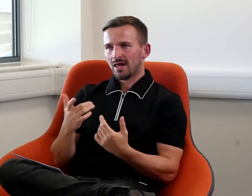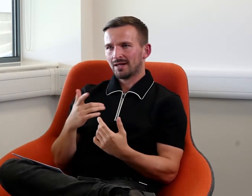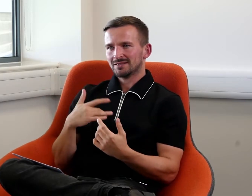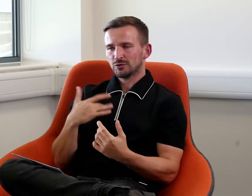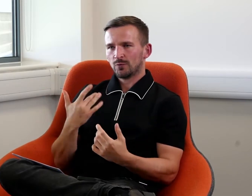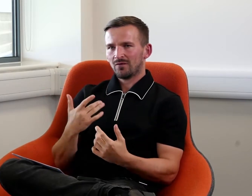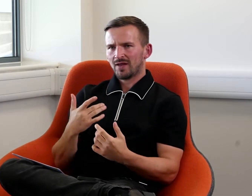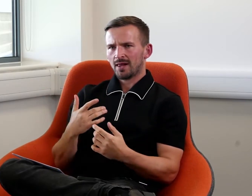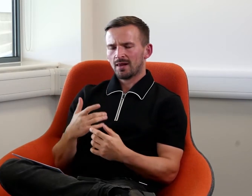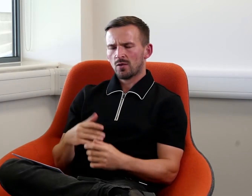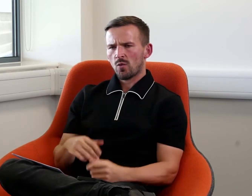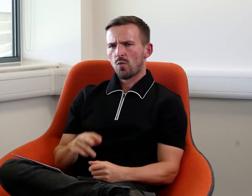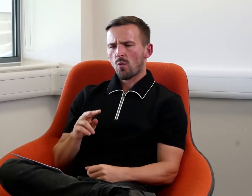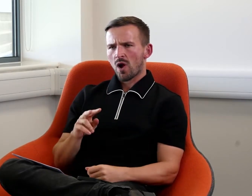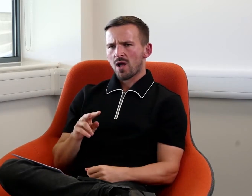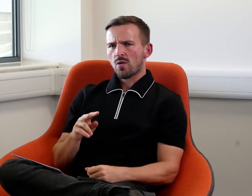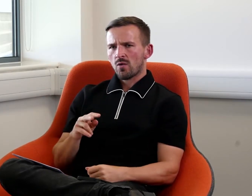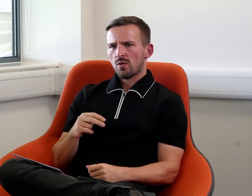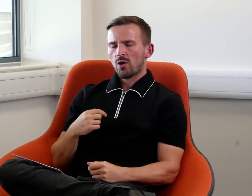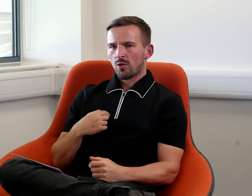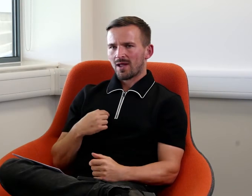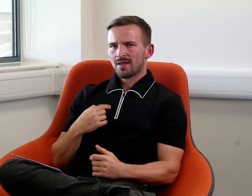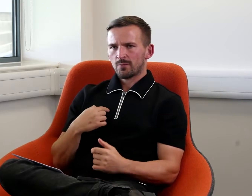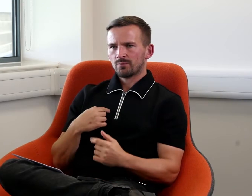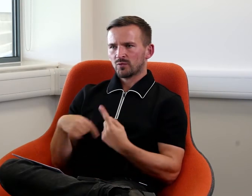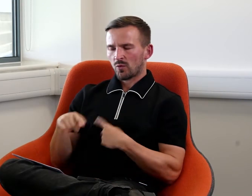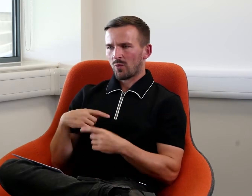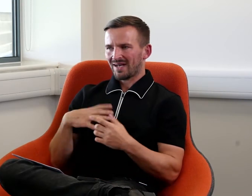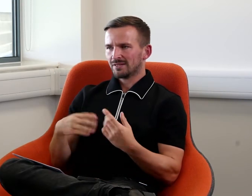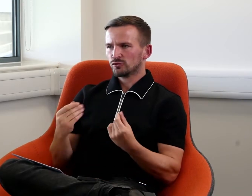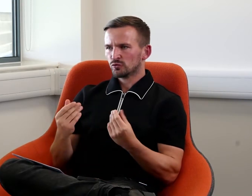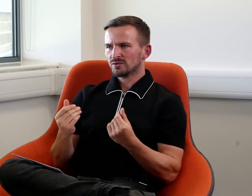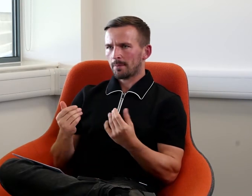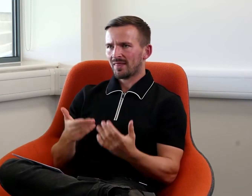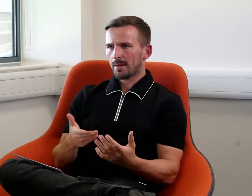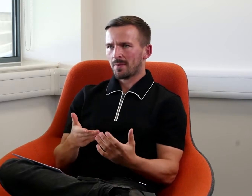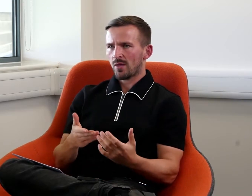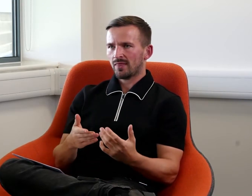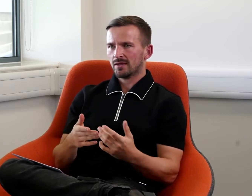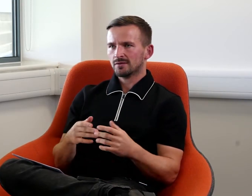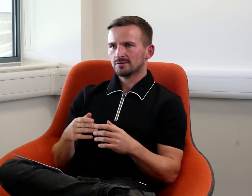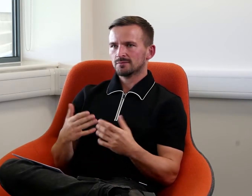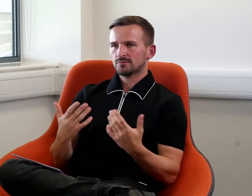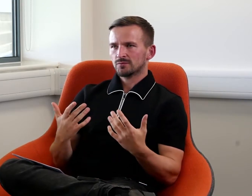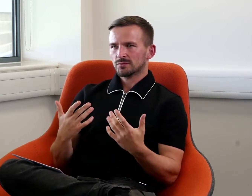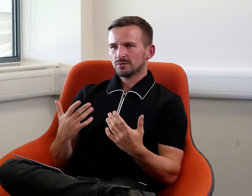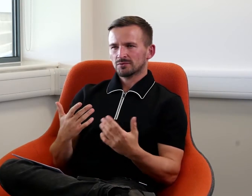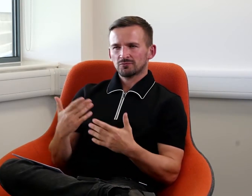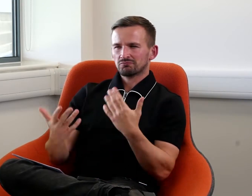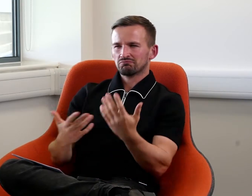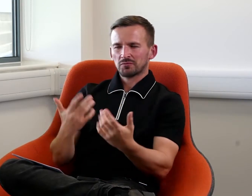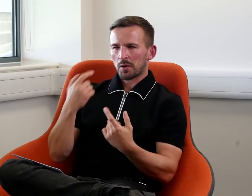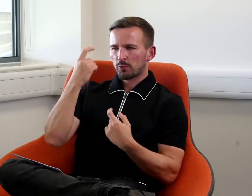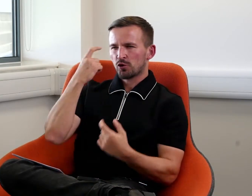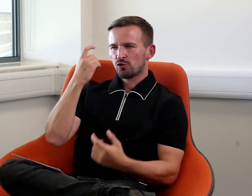seeing it from the other side, how did you feel? So I suppose that was your first bit of immersion into the deaf community and all the struggles and lack